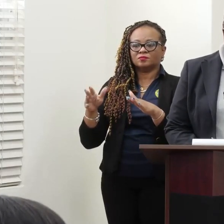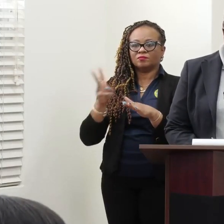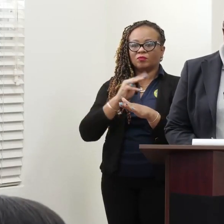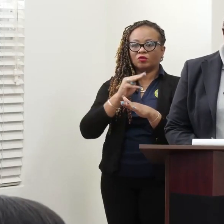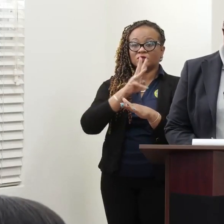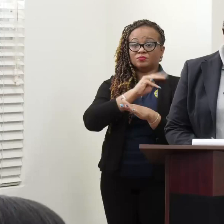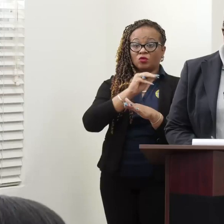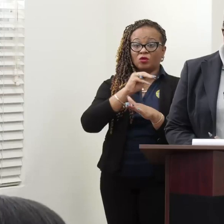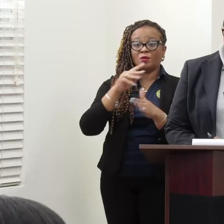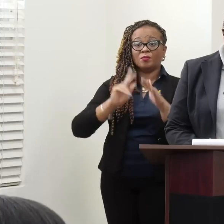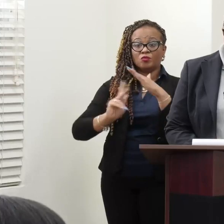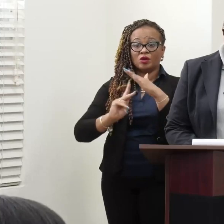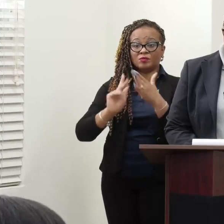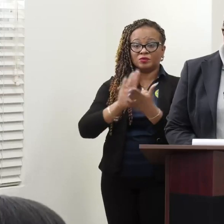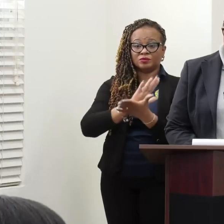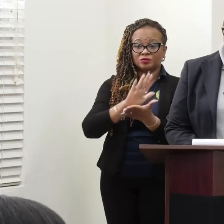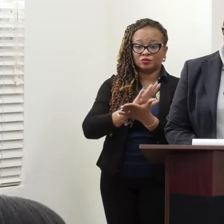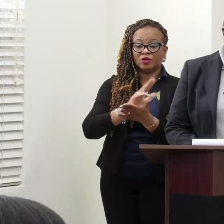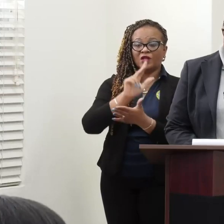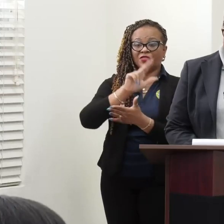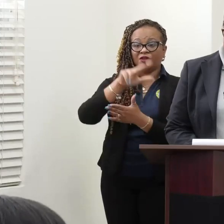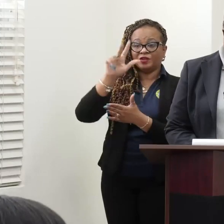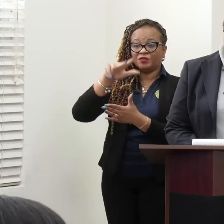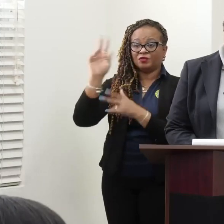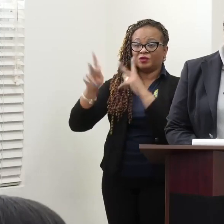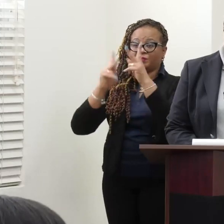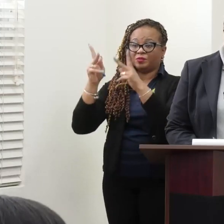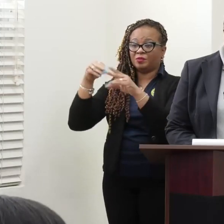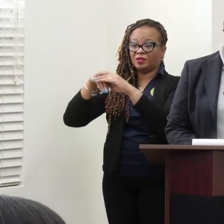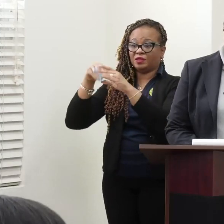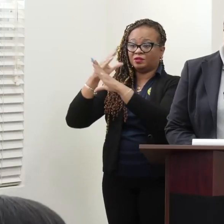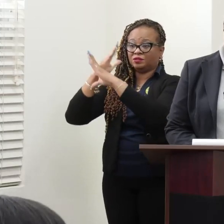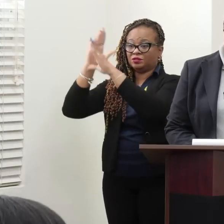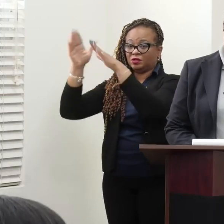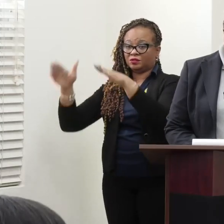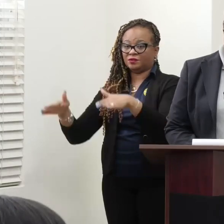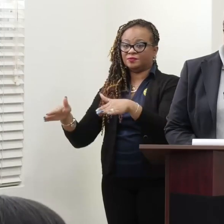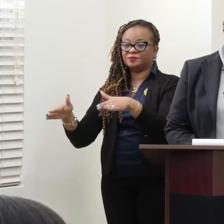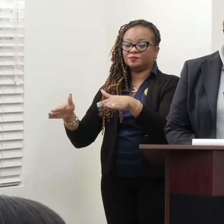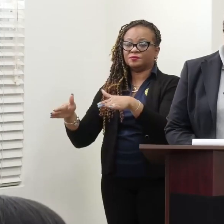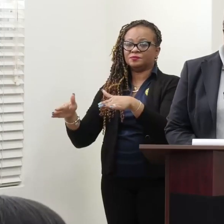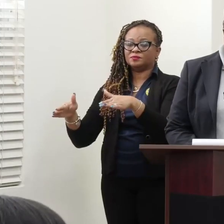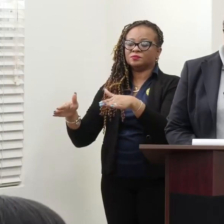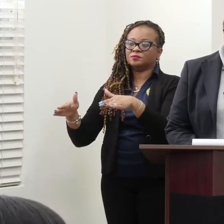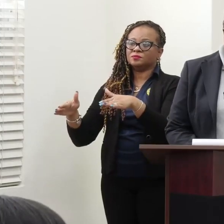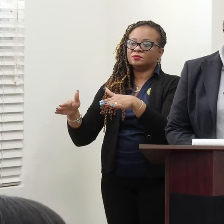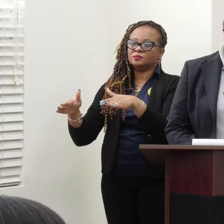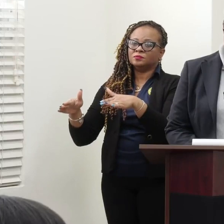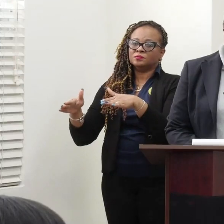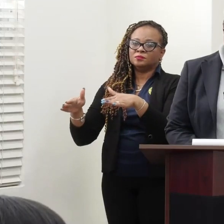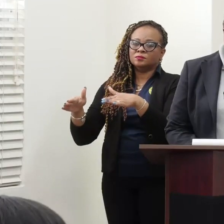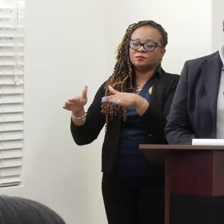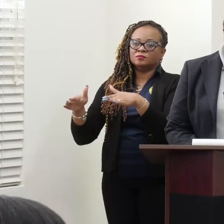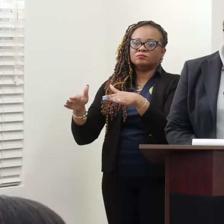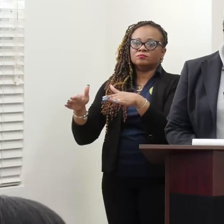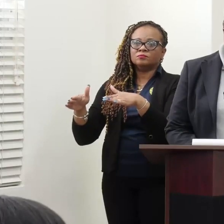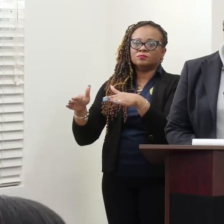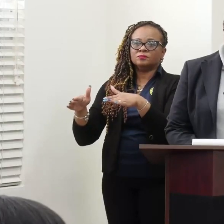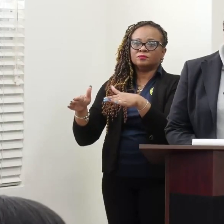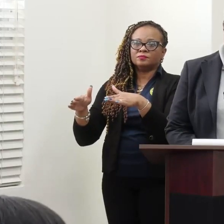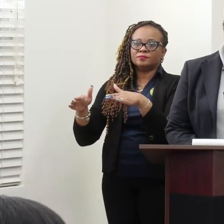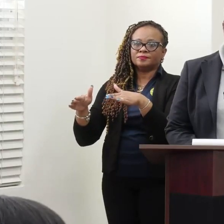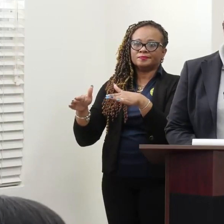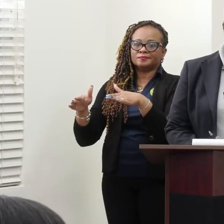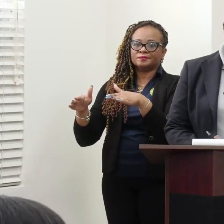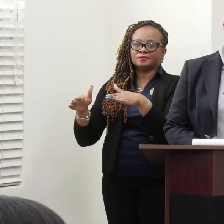Maurice Moore Primary School, 33 persons. You get 33 monde dans Maurice l'école.